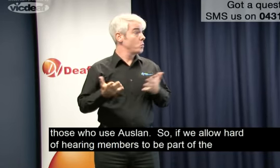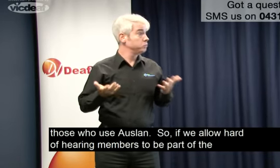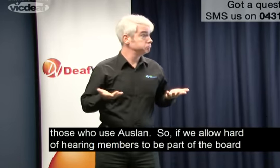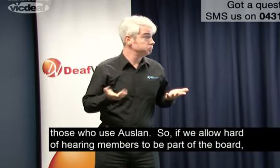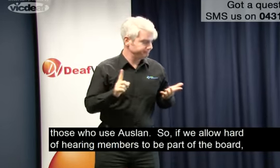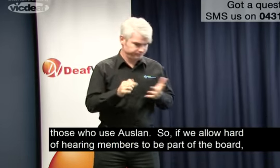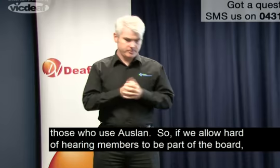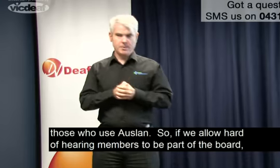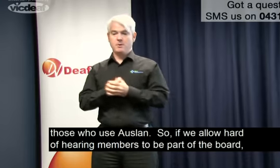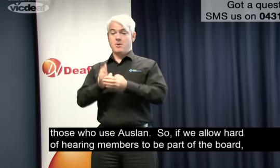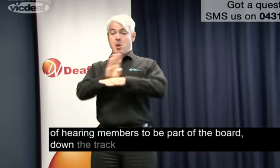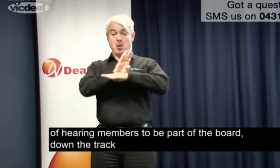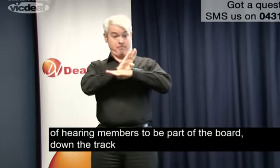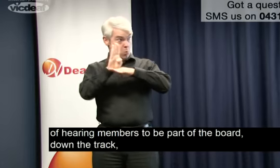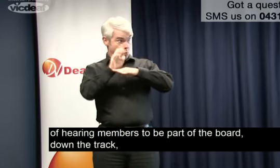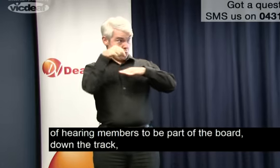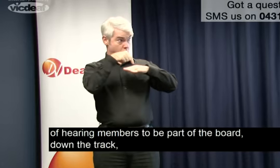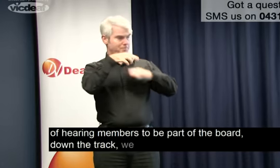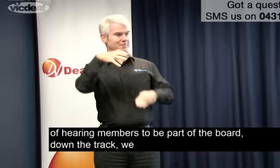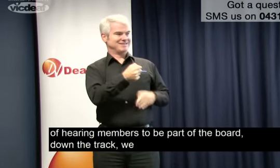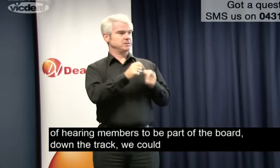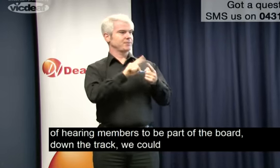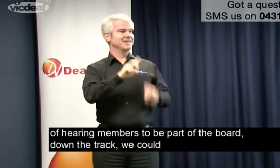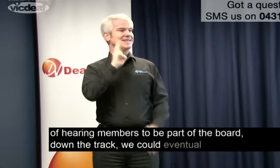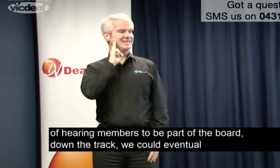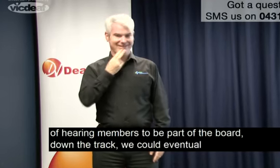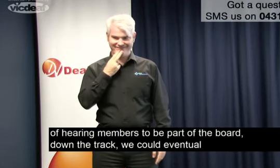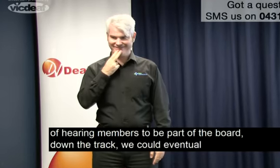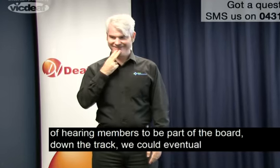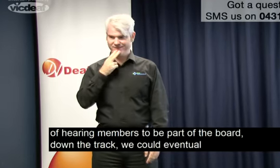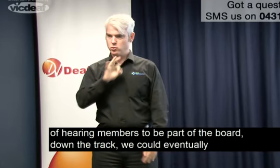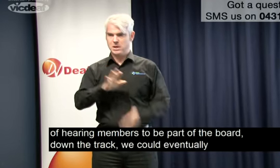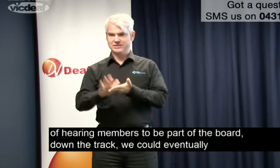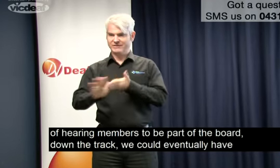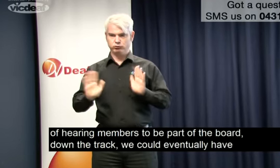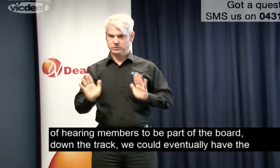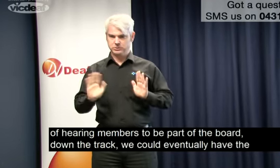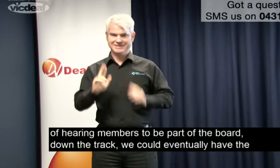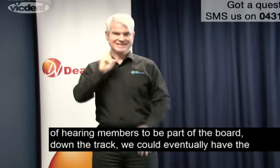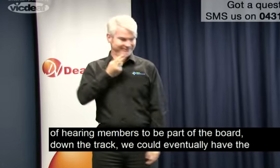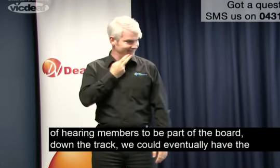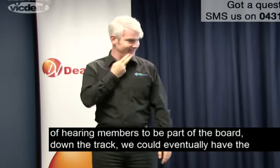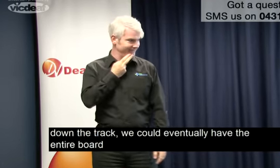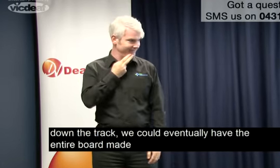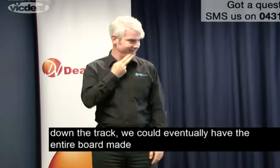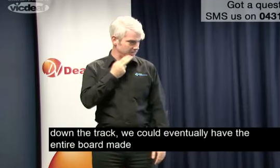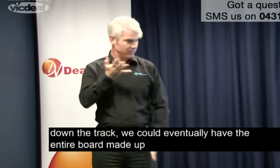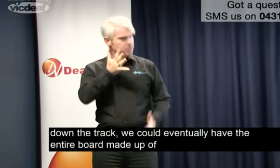eventually have an entire board made up of hard of hearing individuals. So we really want to see the board be deaf members, not hard of hearing members. That's